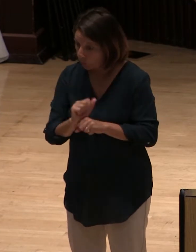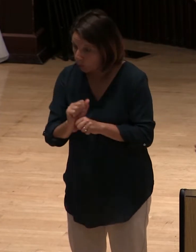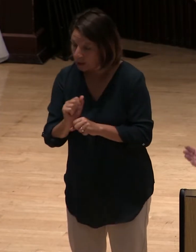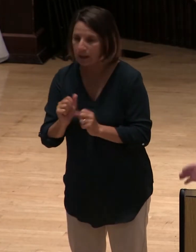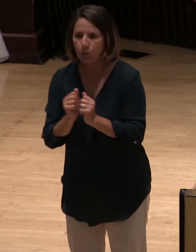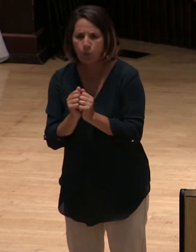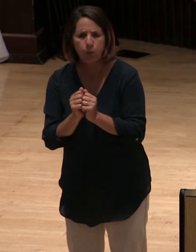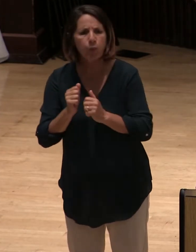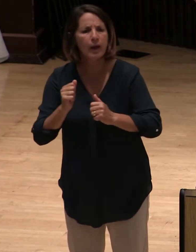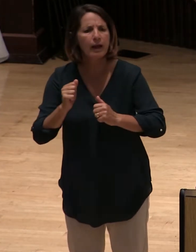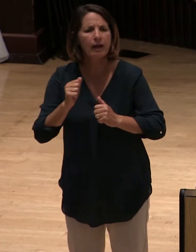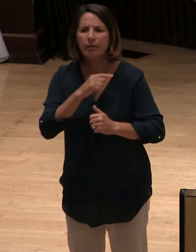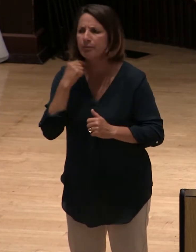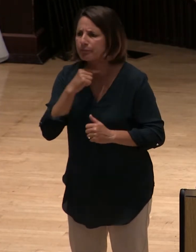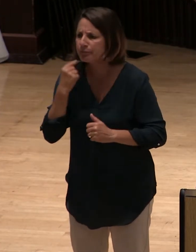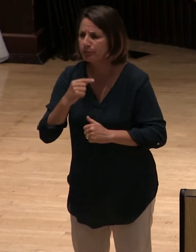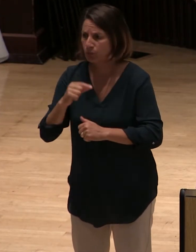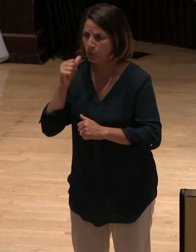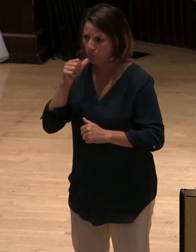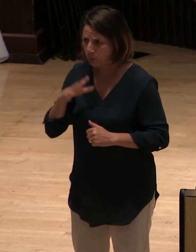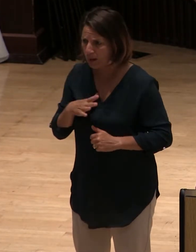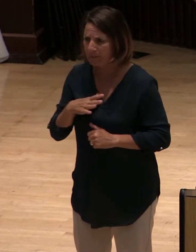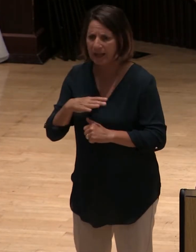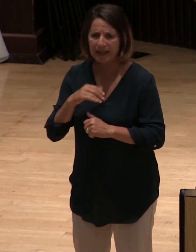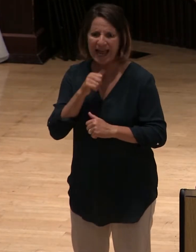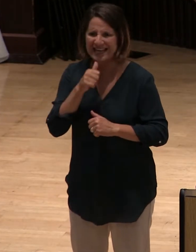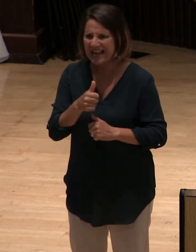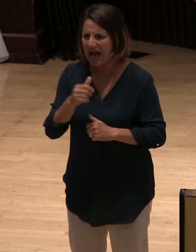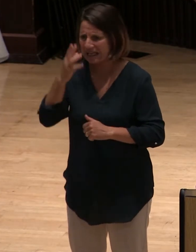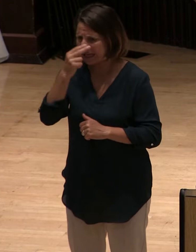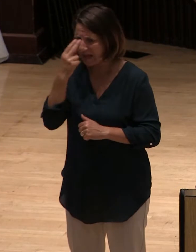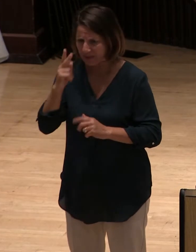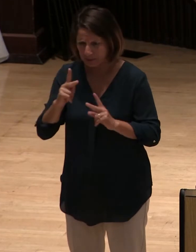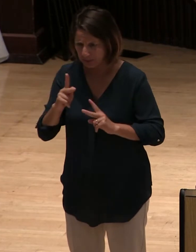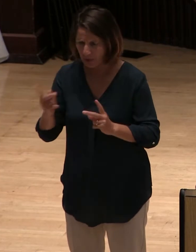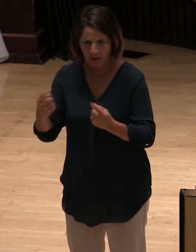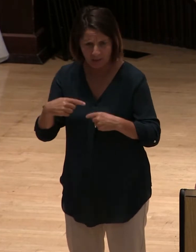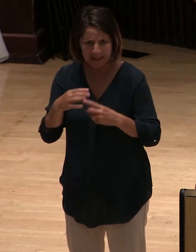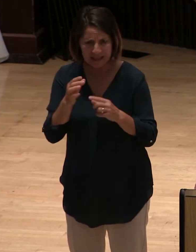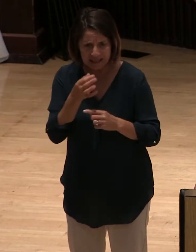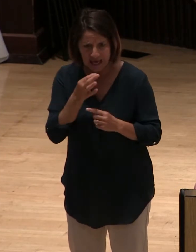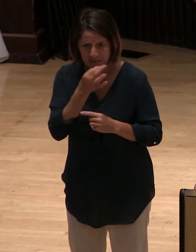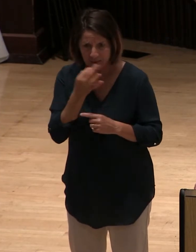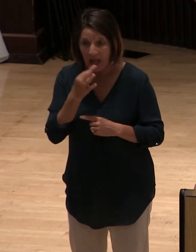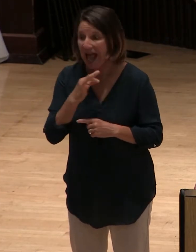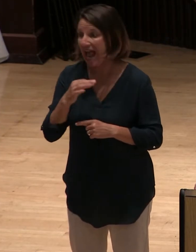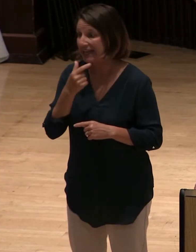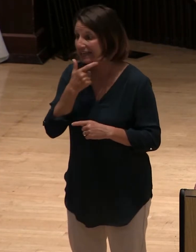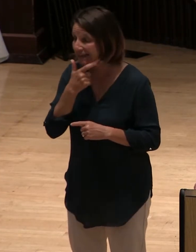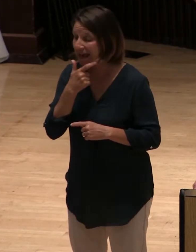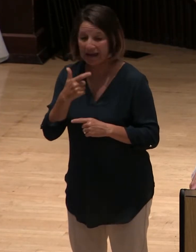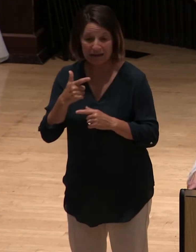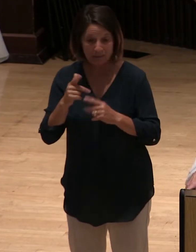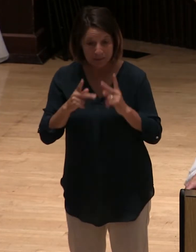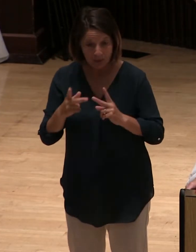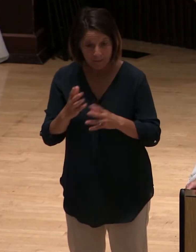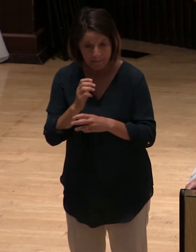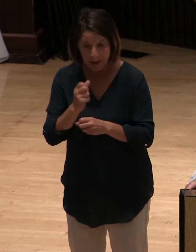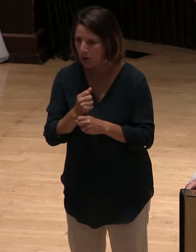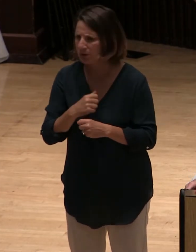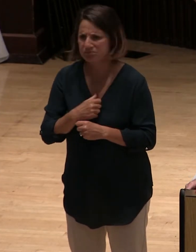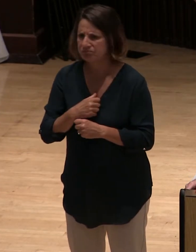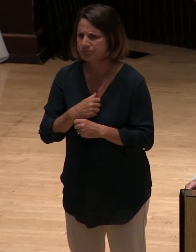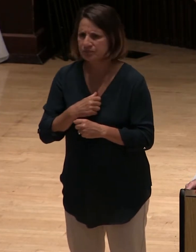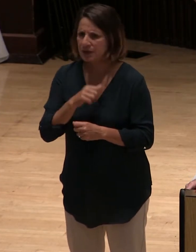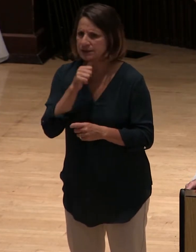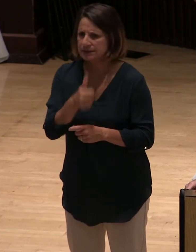where non-Catholics were given communion, and where gay people were married? It was preposterous, unheard of, a